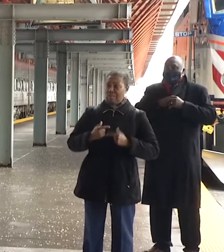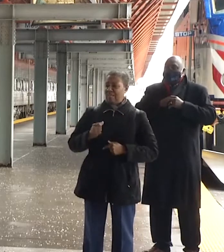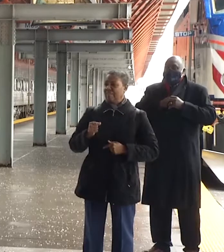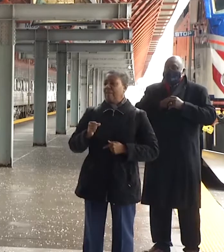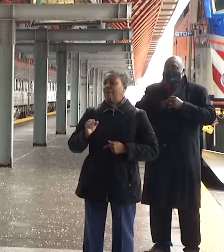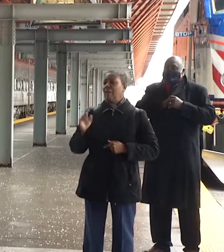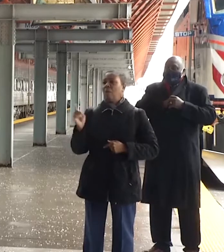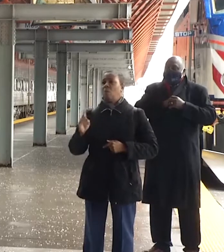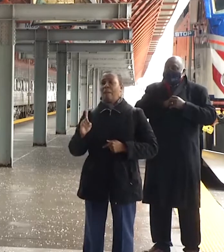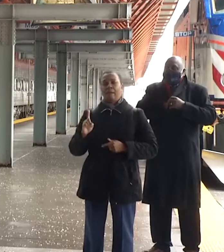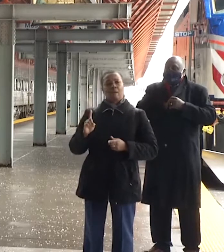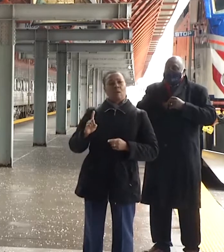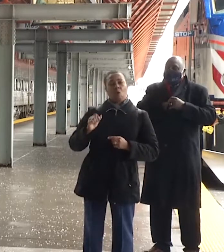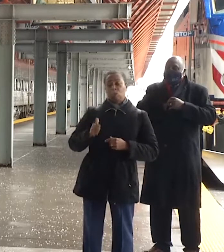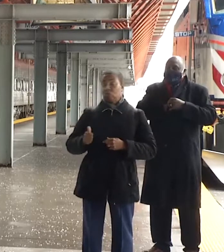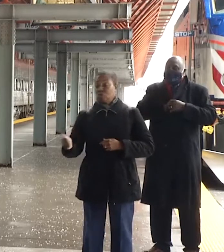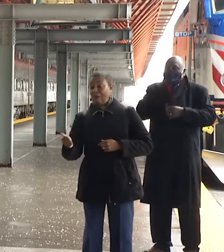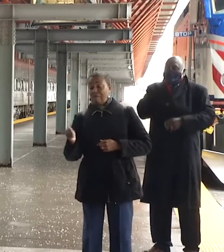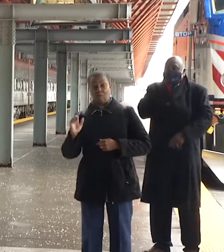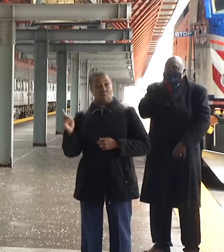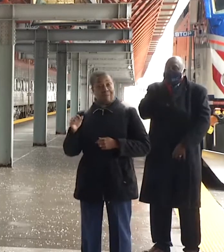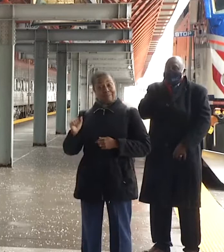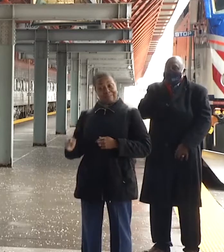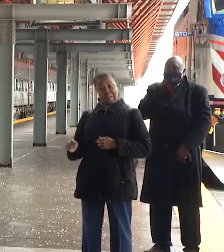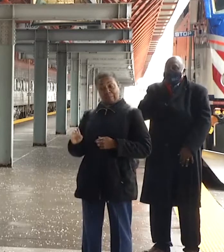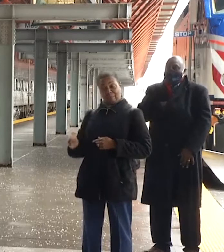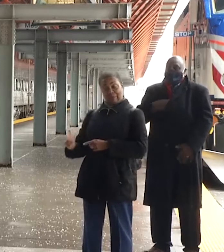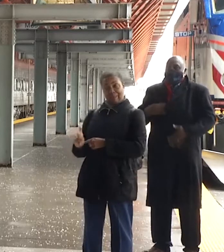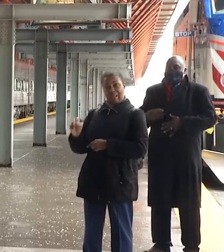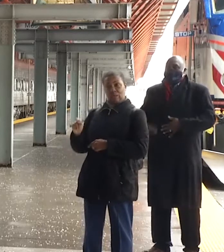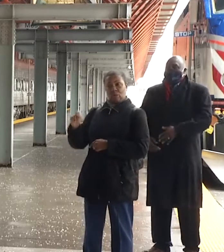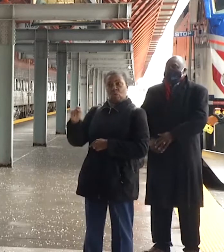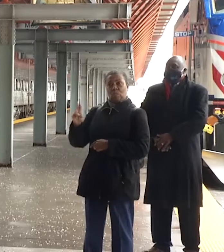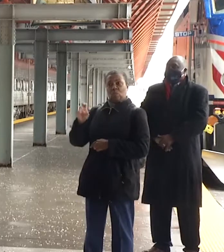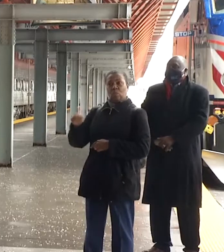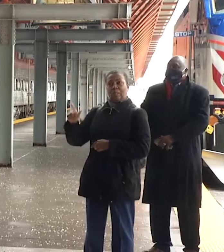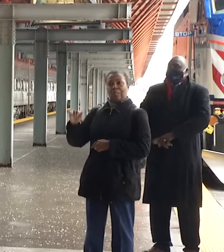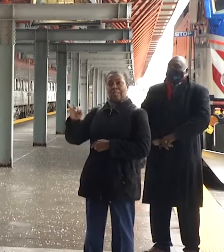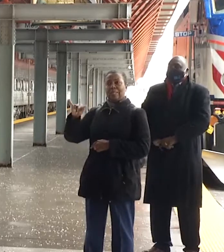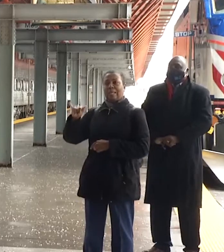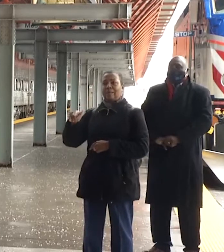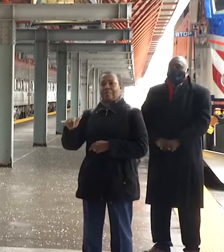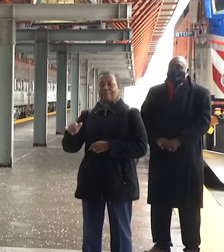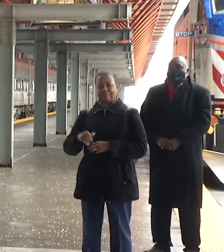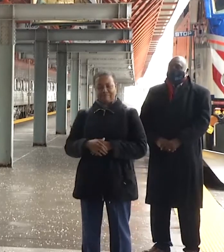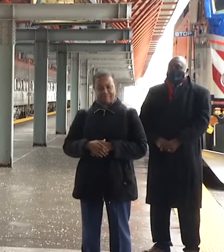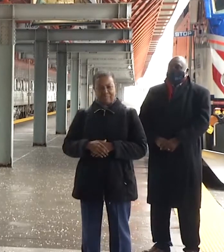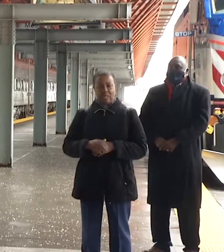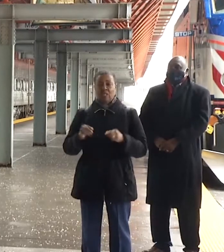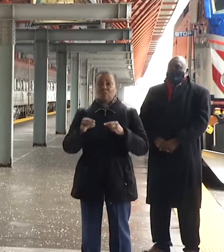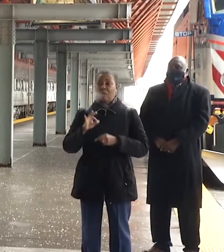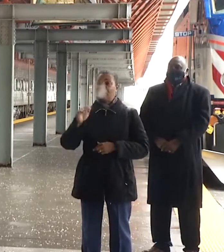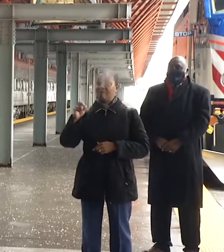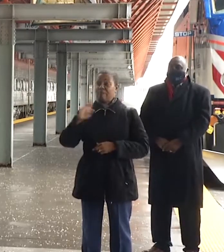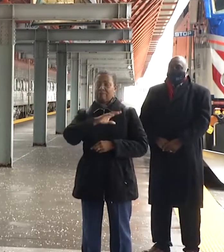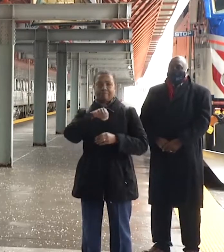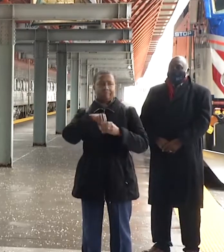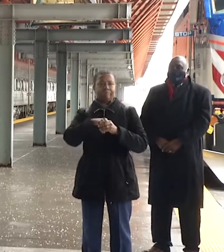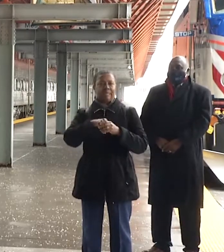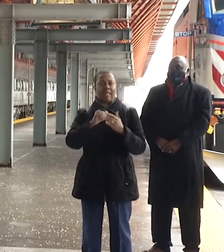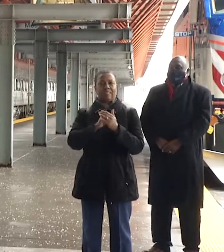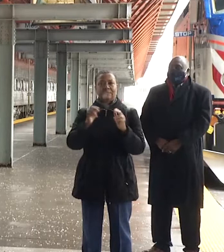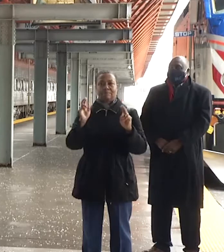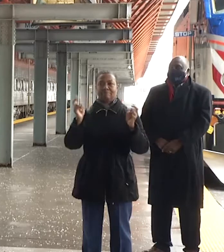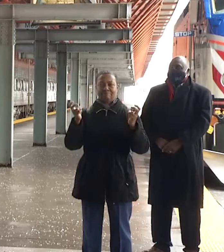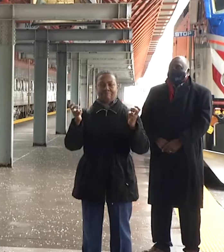live in or travel in South Cook and North Will counties. The word fair has been included in the title of